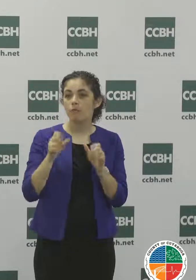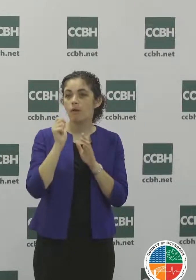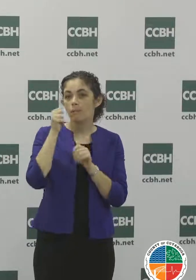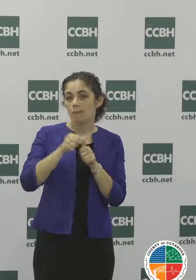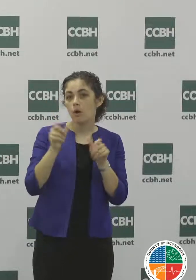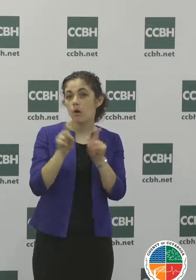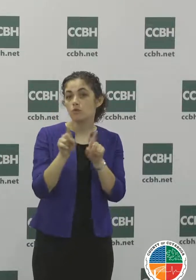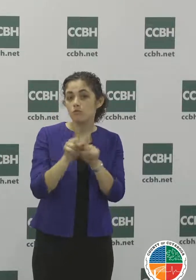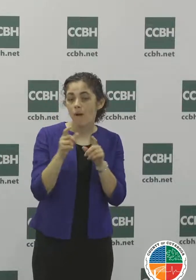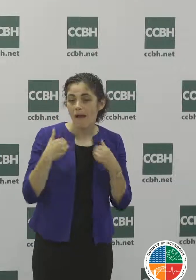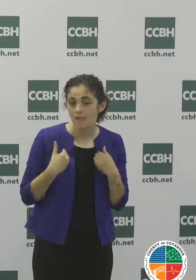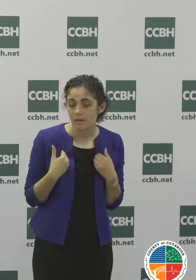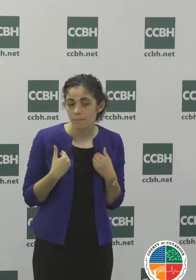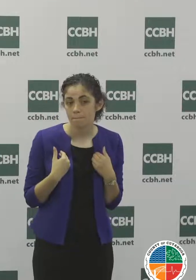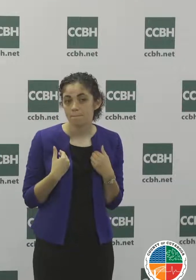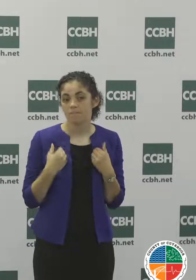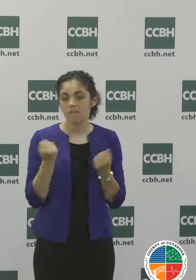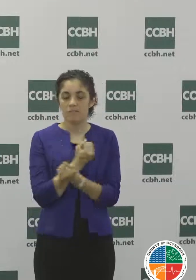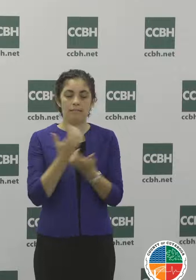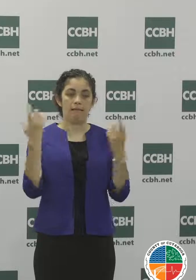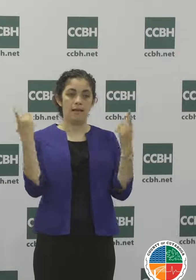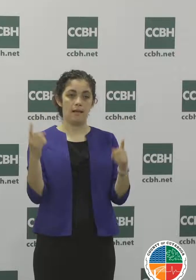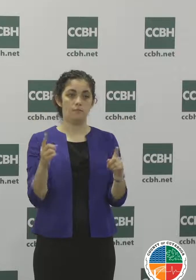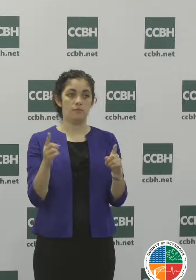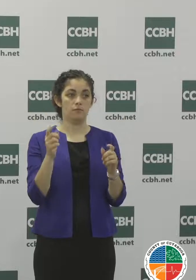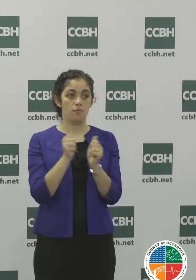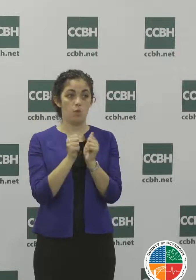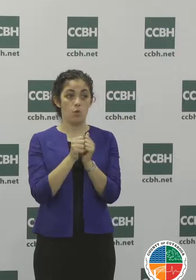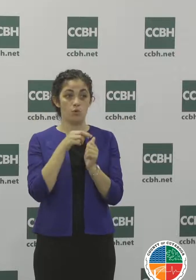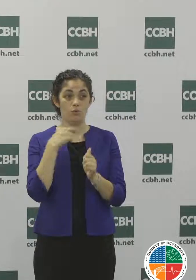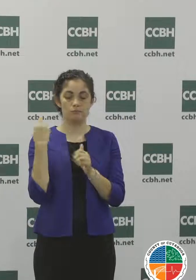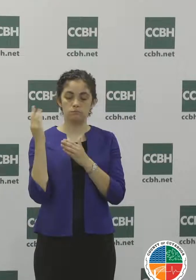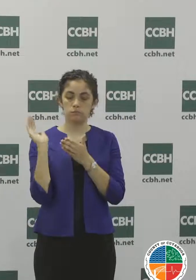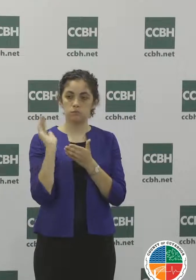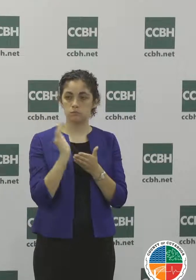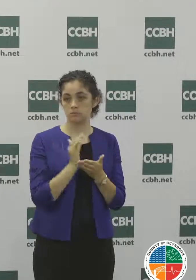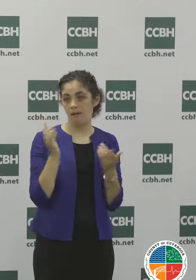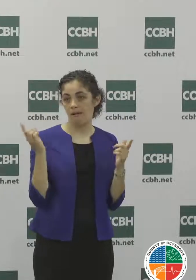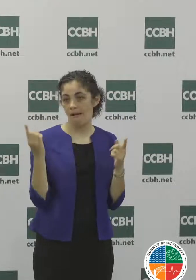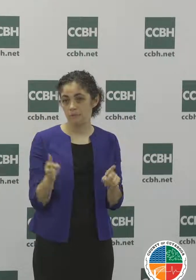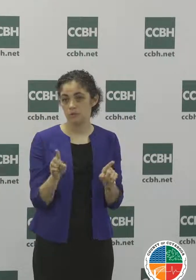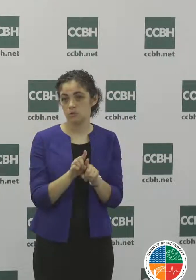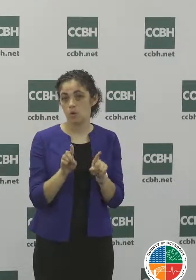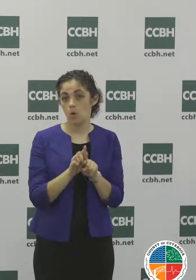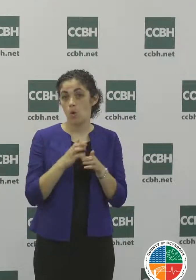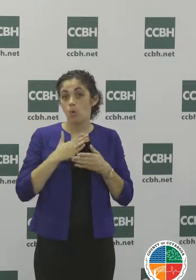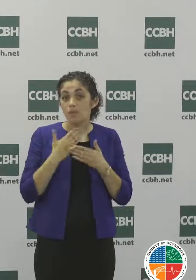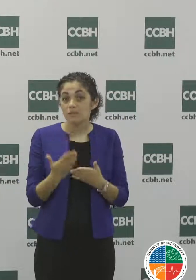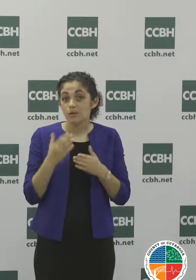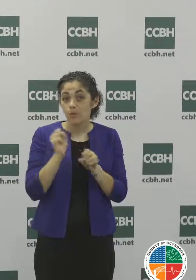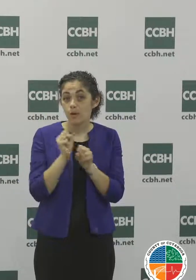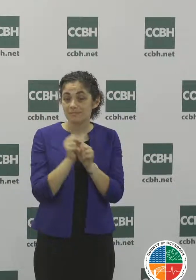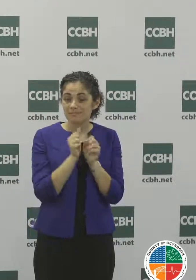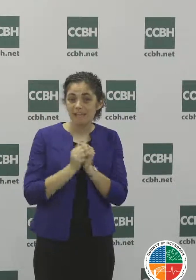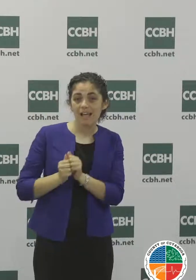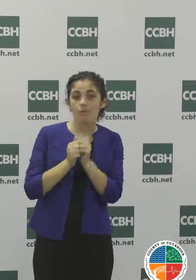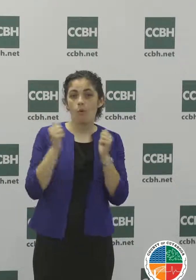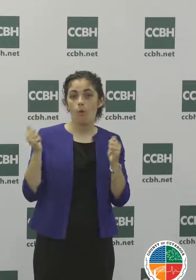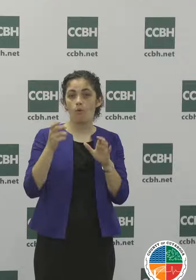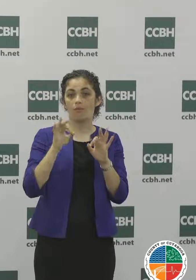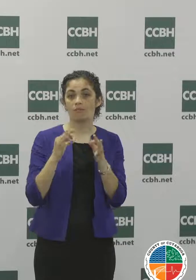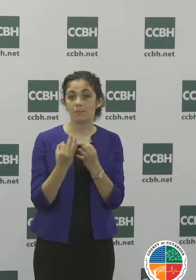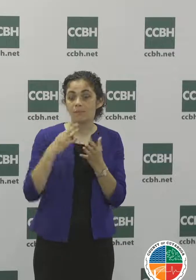at the same time doing what they can to reduce risk as much as possible. Your willingness to work with us on behalf of the students and